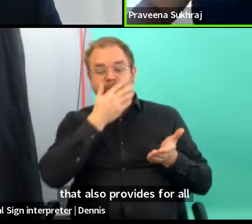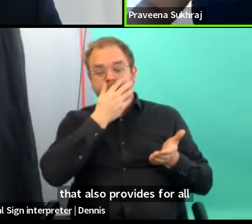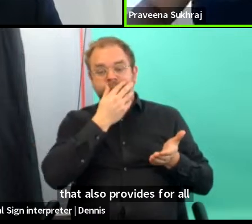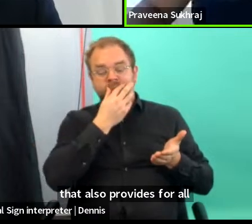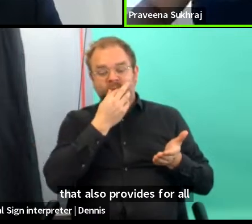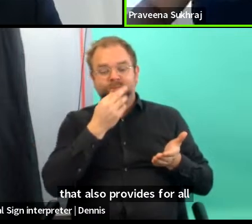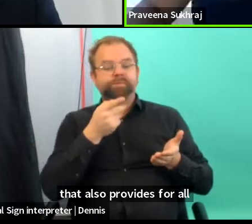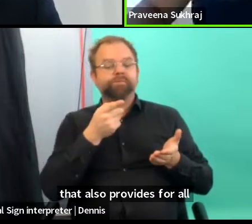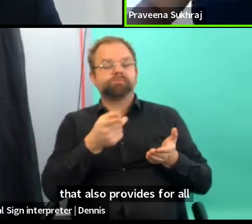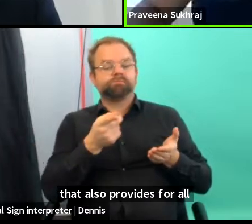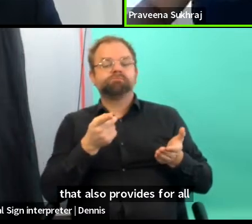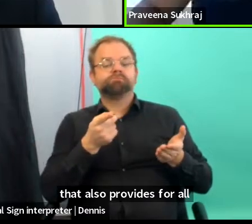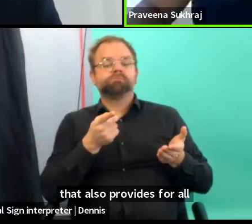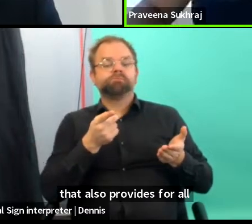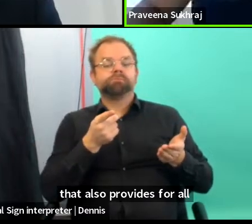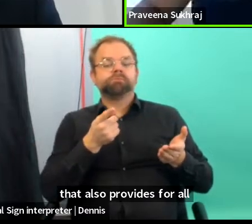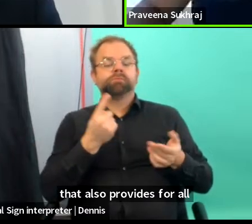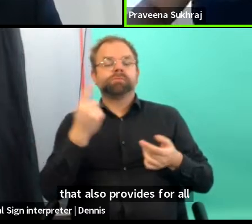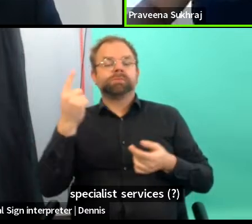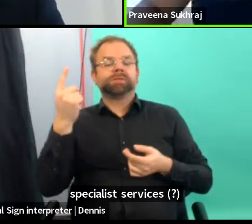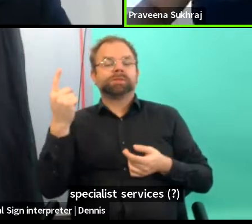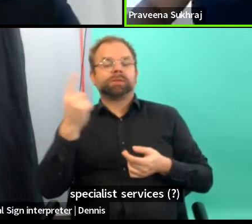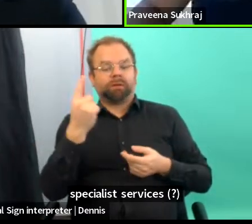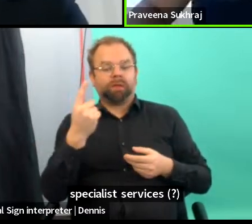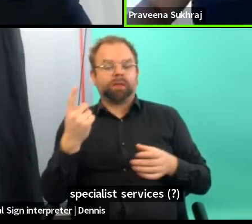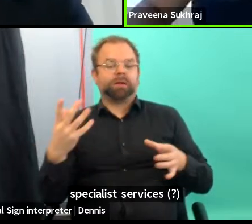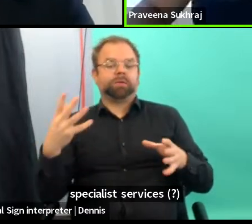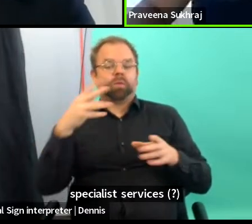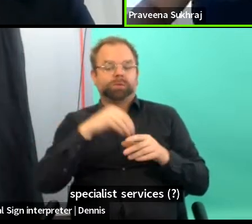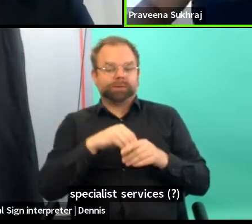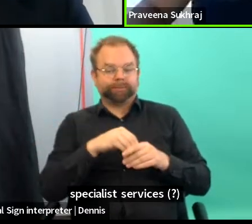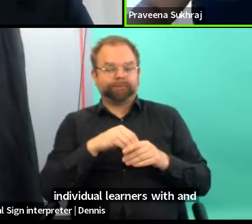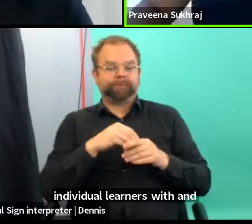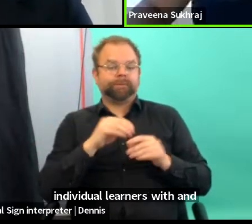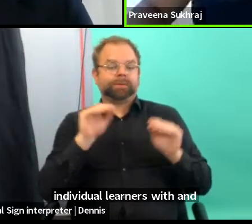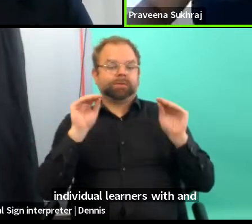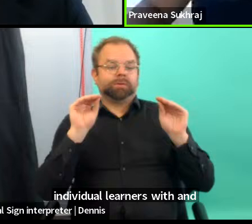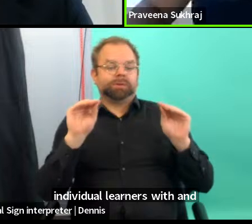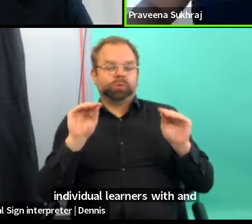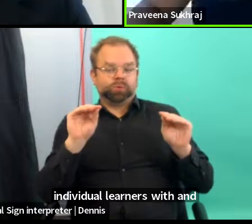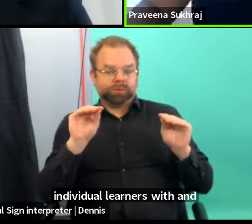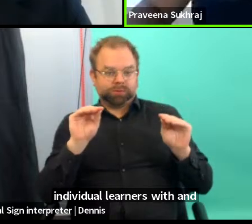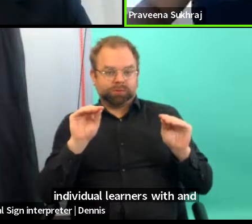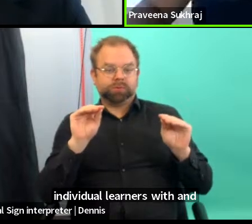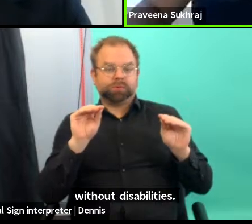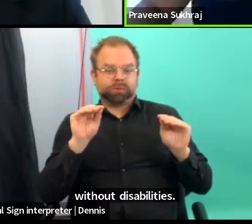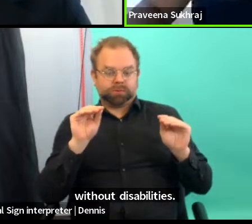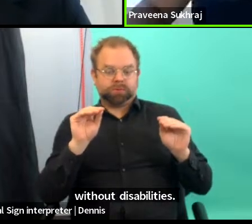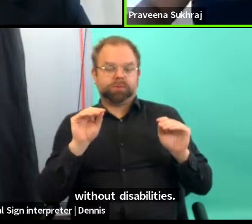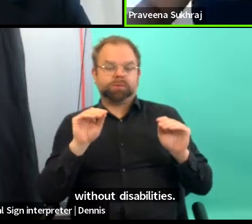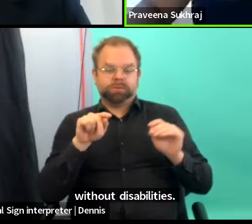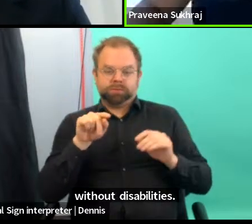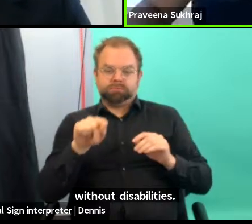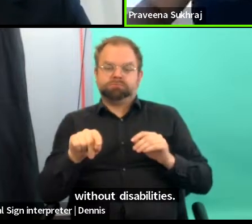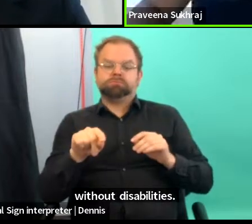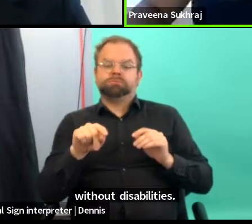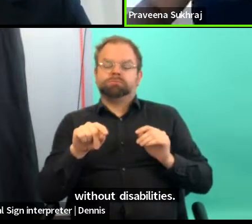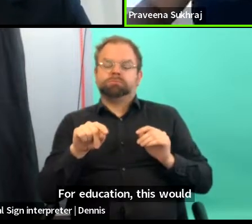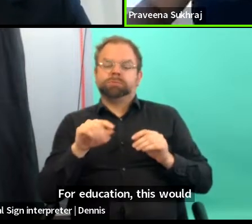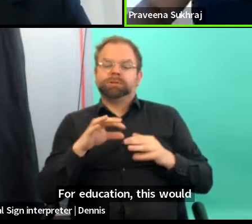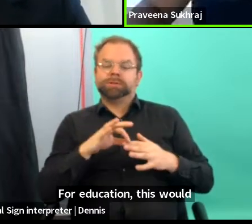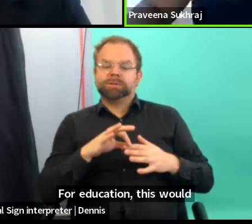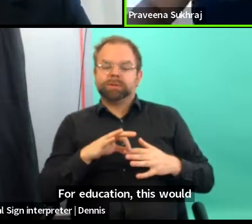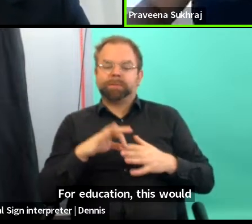individual learners with and without disabilities. For education, This would mean that countries must ensure